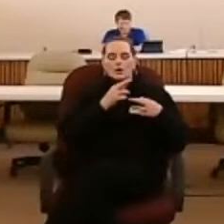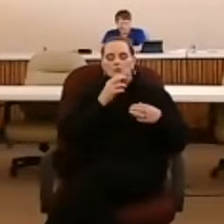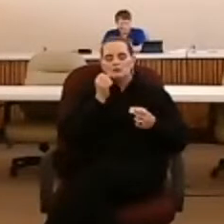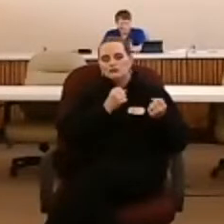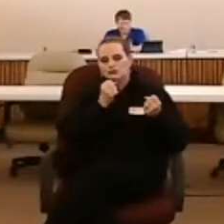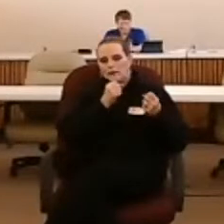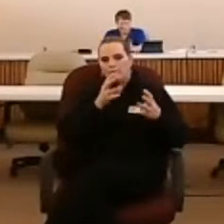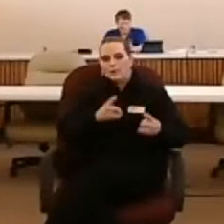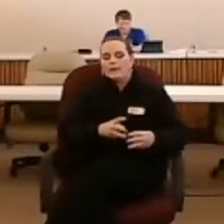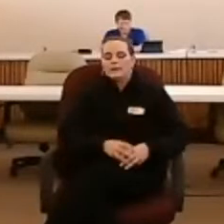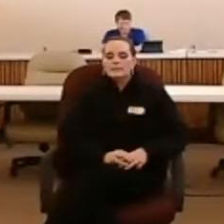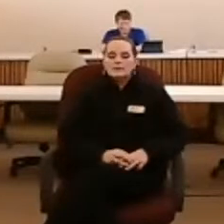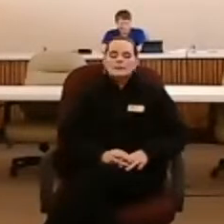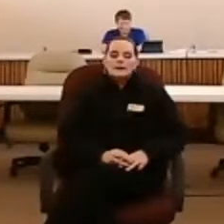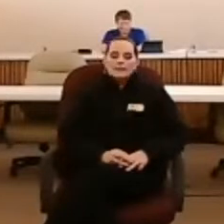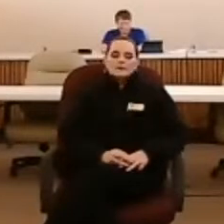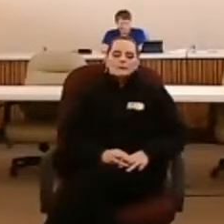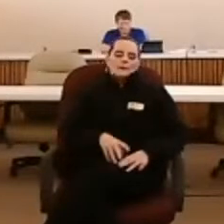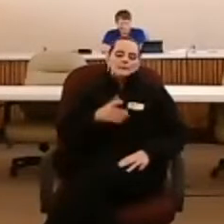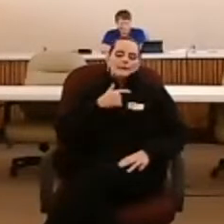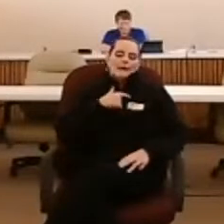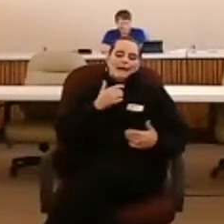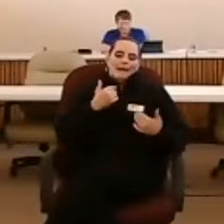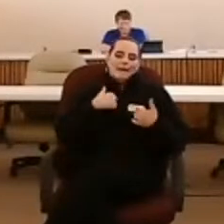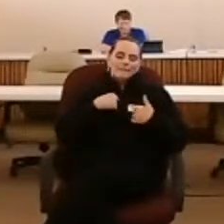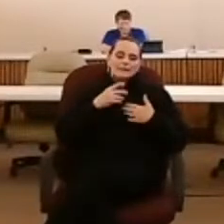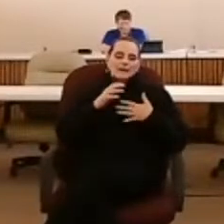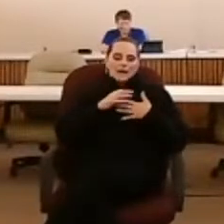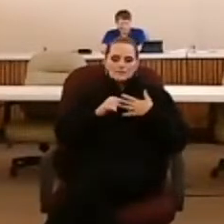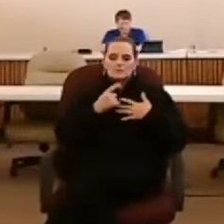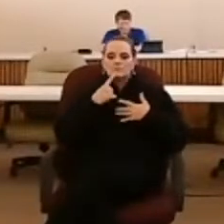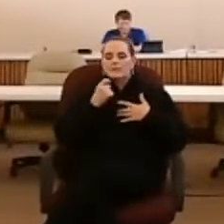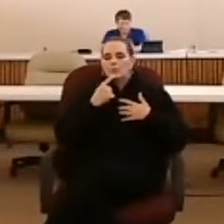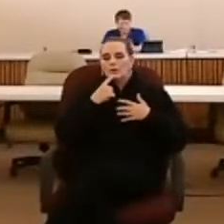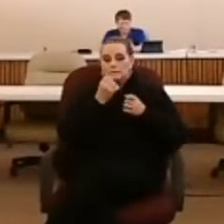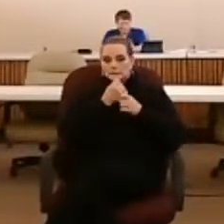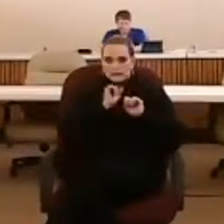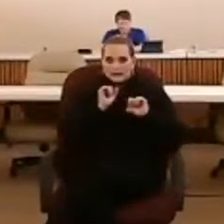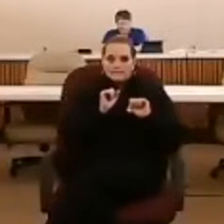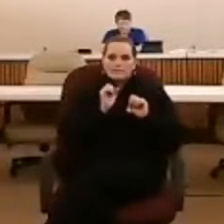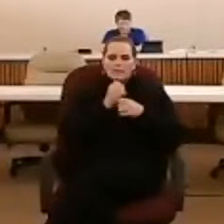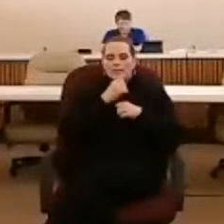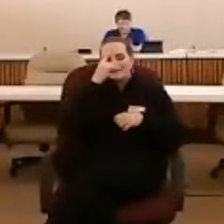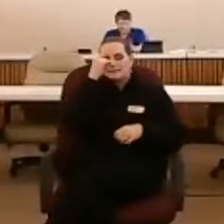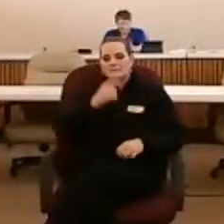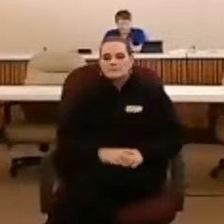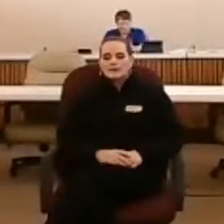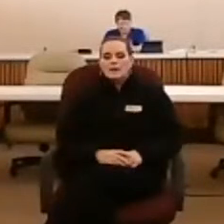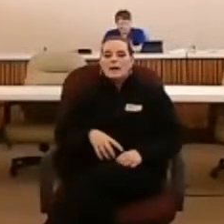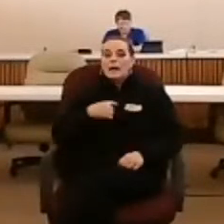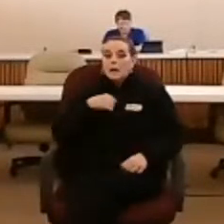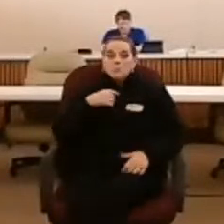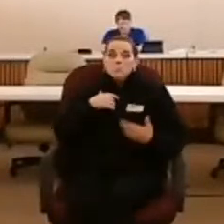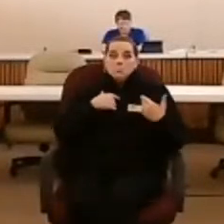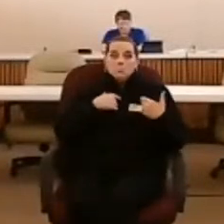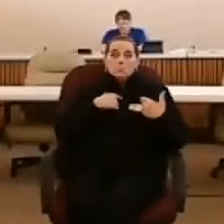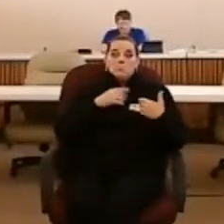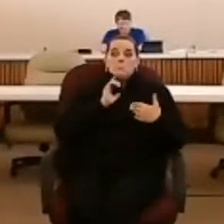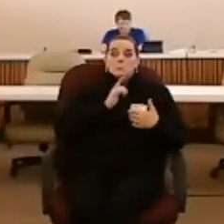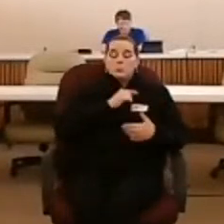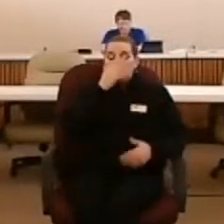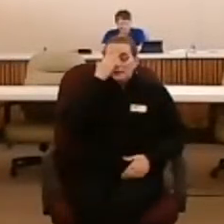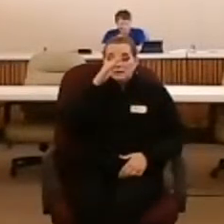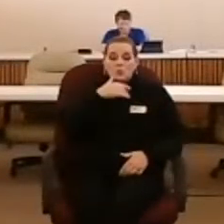Having options to park around the circle or where it's safe also makes sense. I guess we didn't know that it was illegal